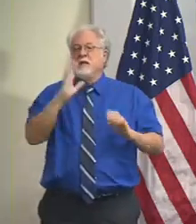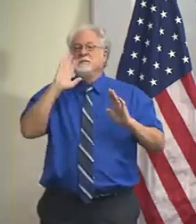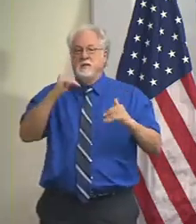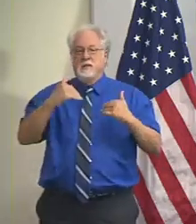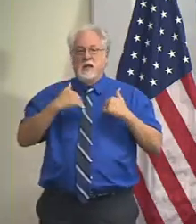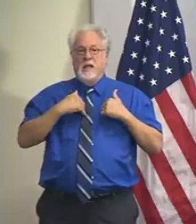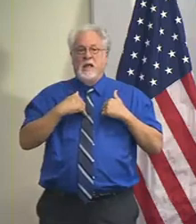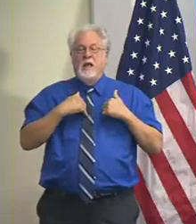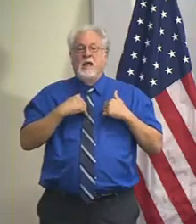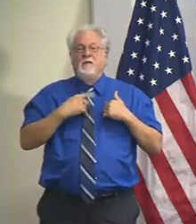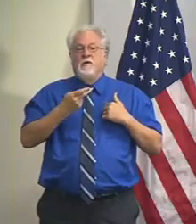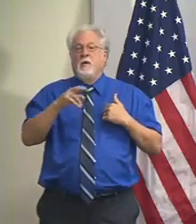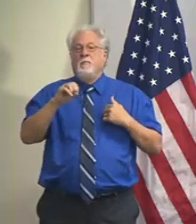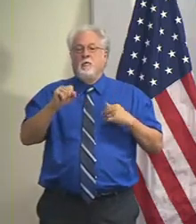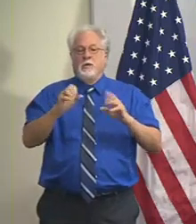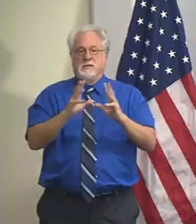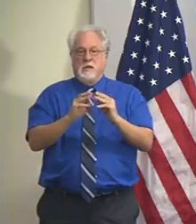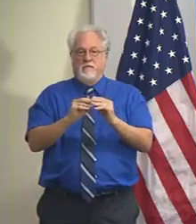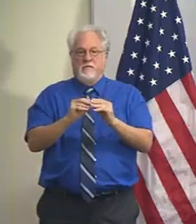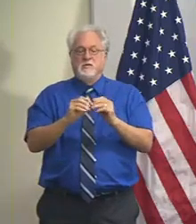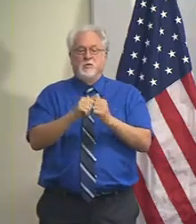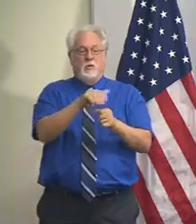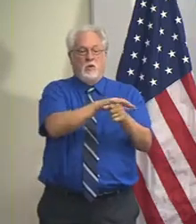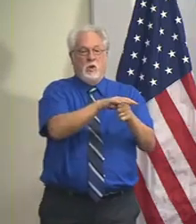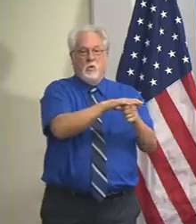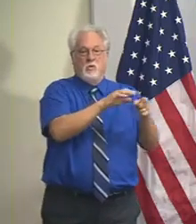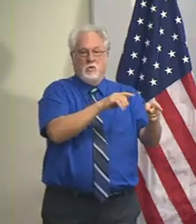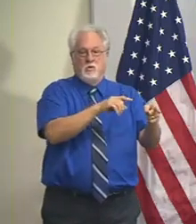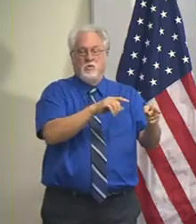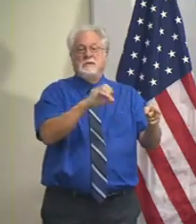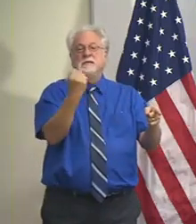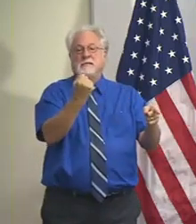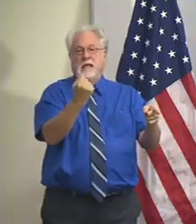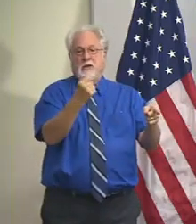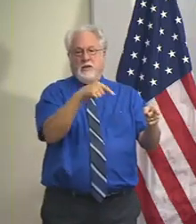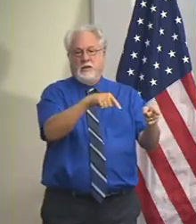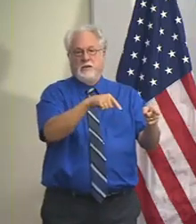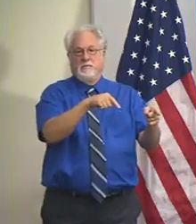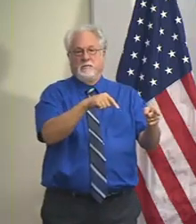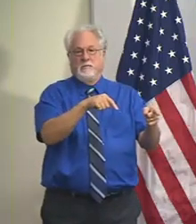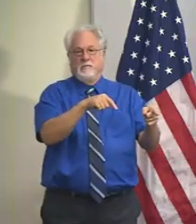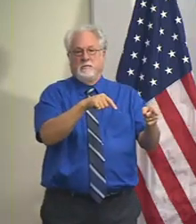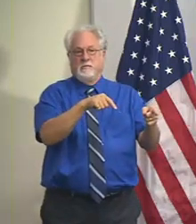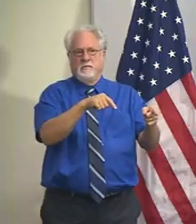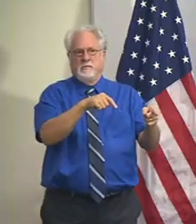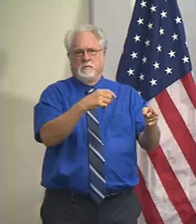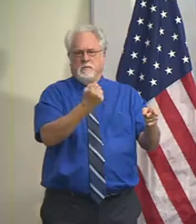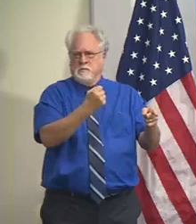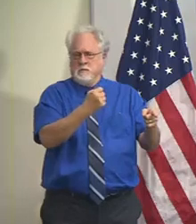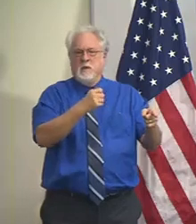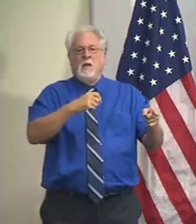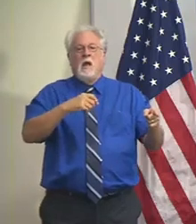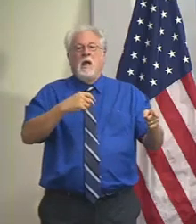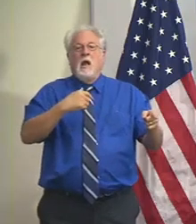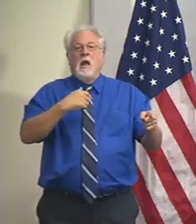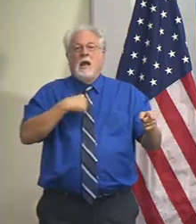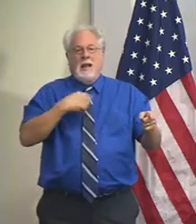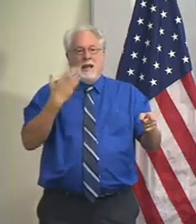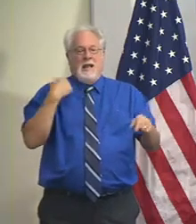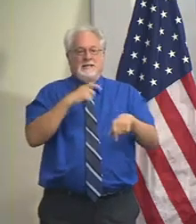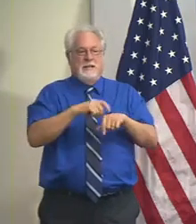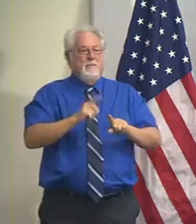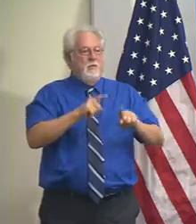have a press availability with local press there on Saturday as well. I was last there on